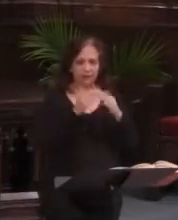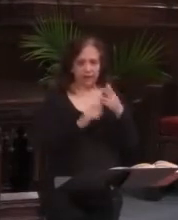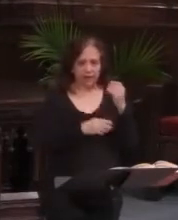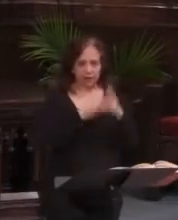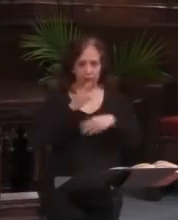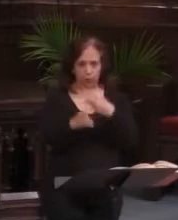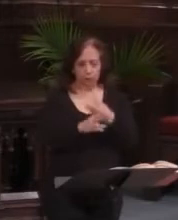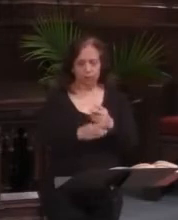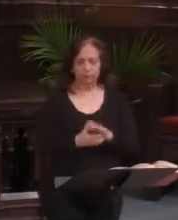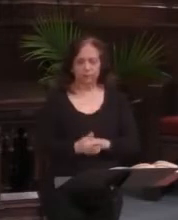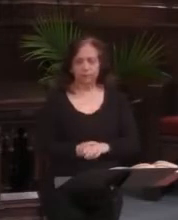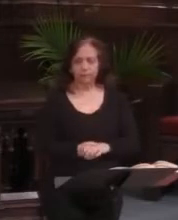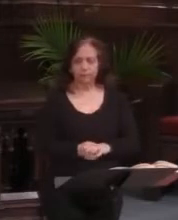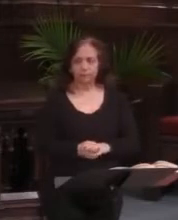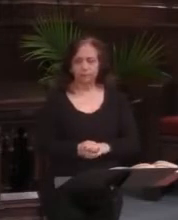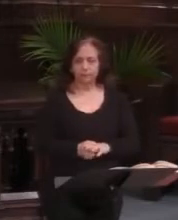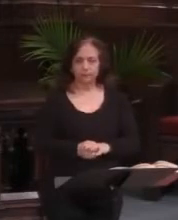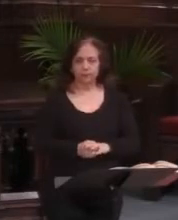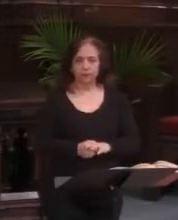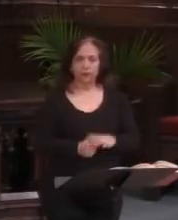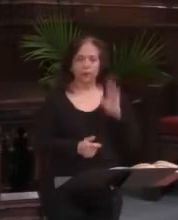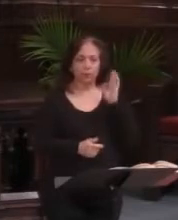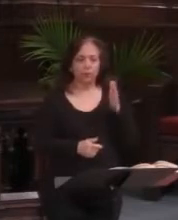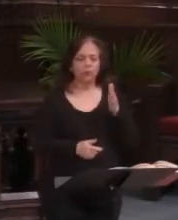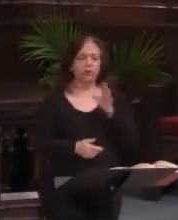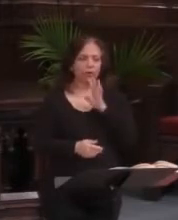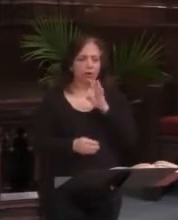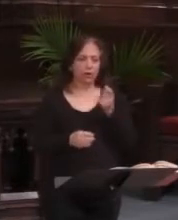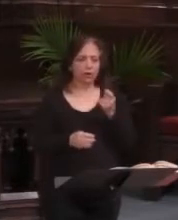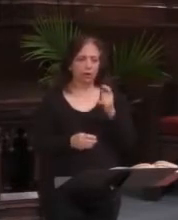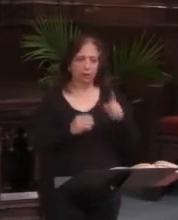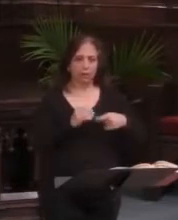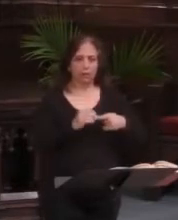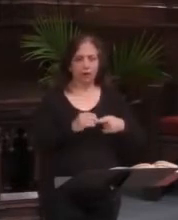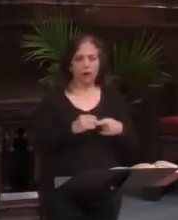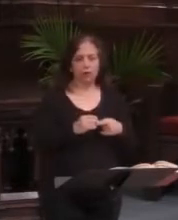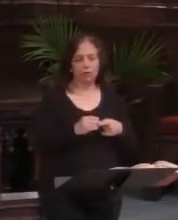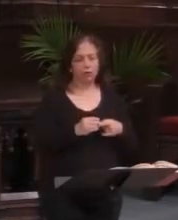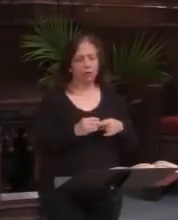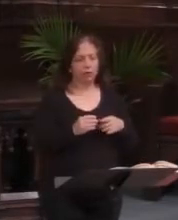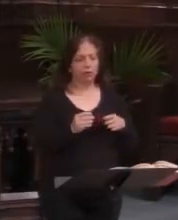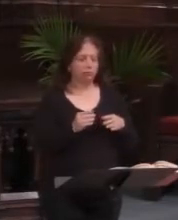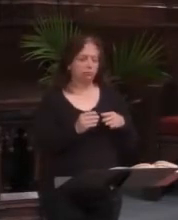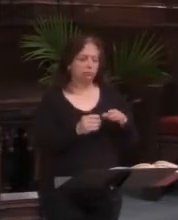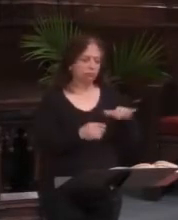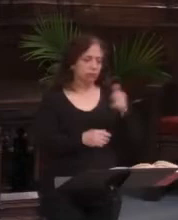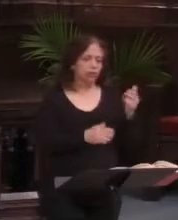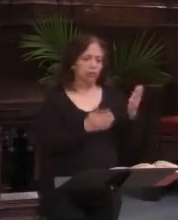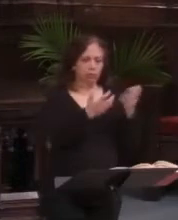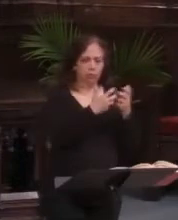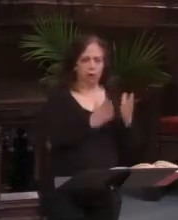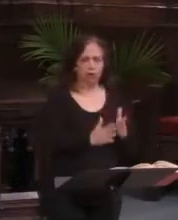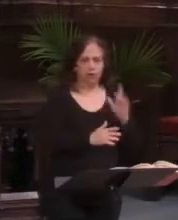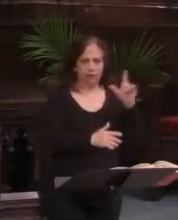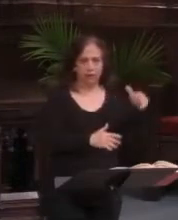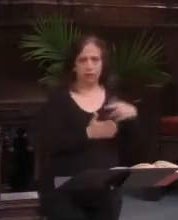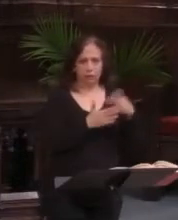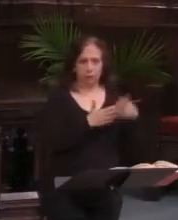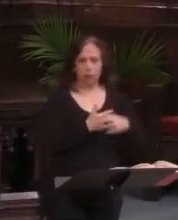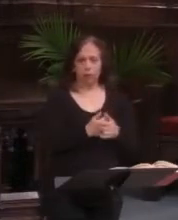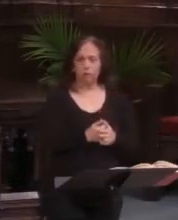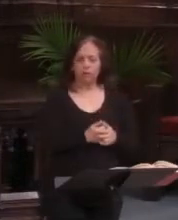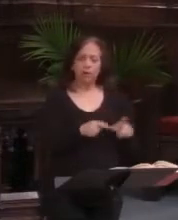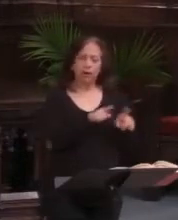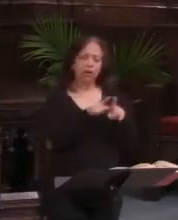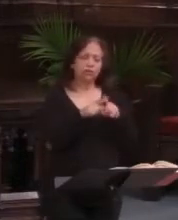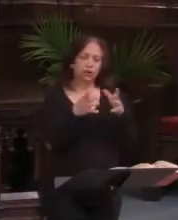world. We're going to be talking a little bit more about some of our partners later in this program. And I would also like to take